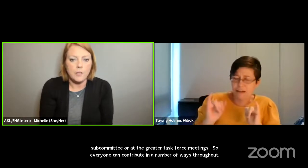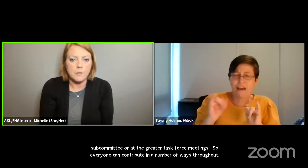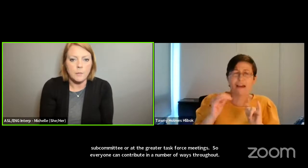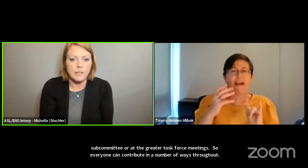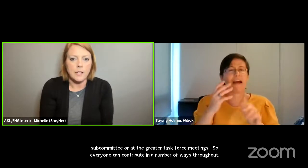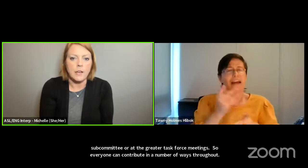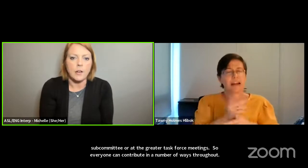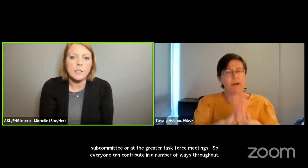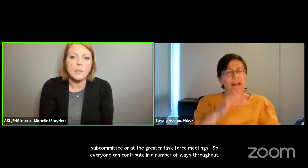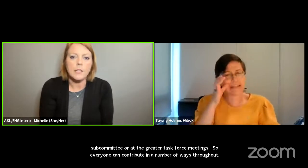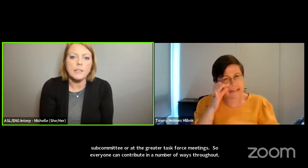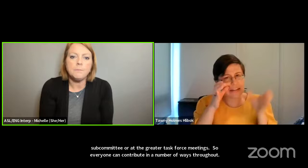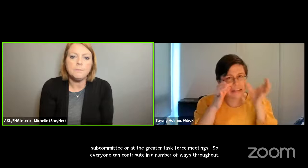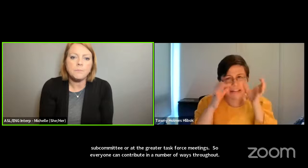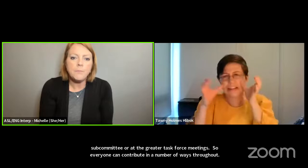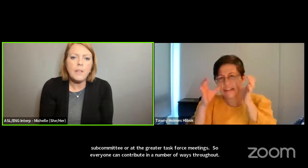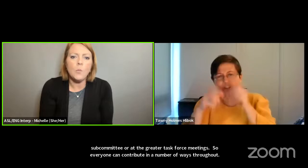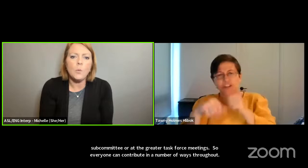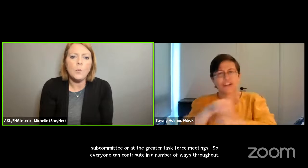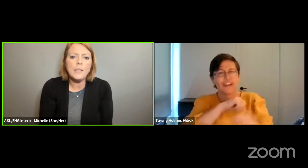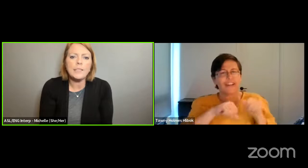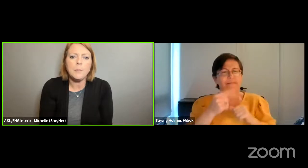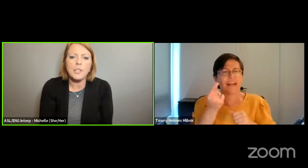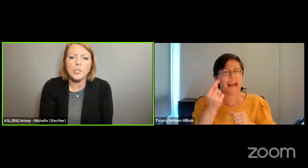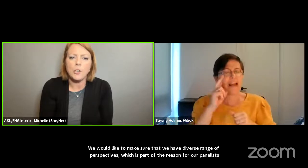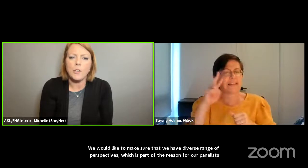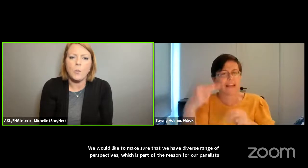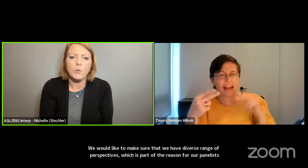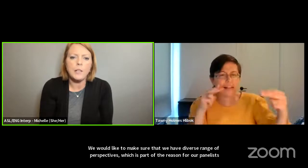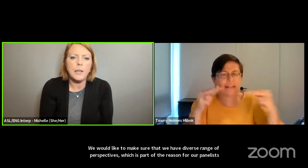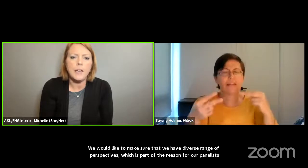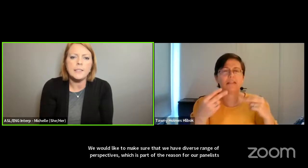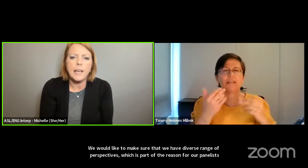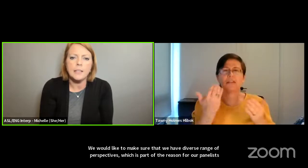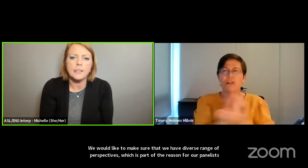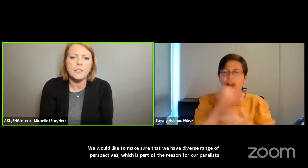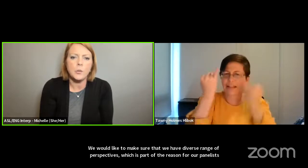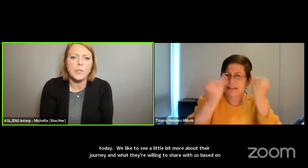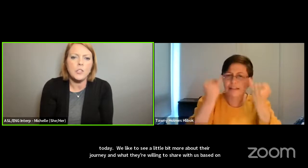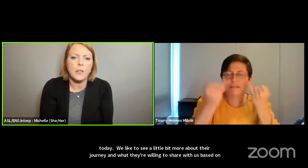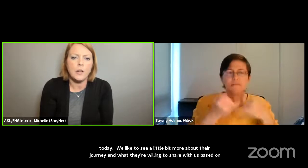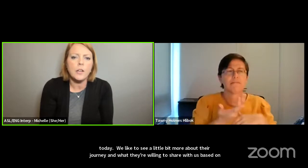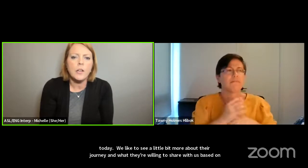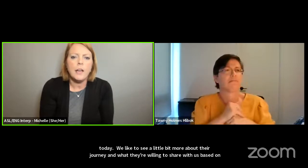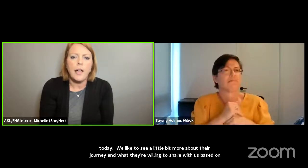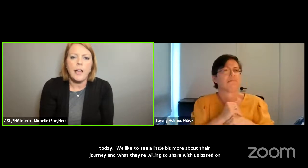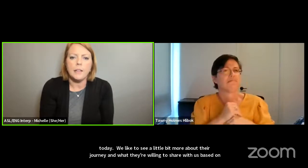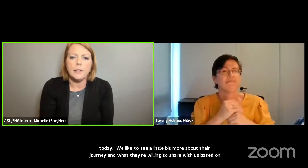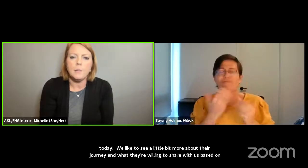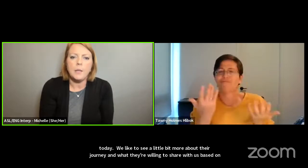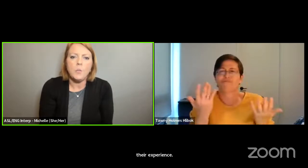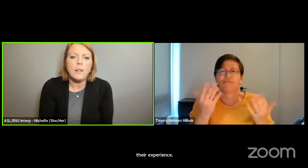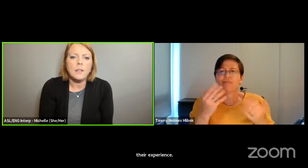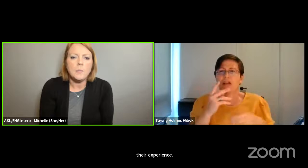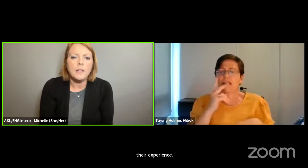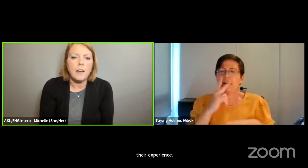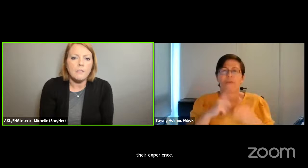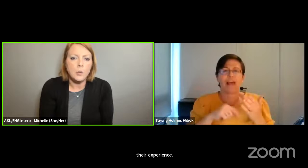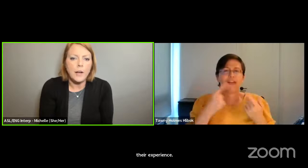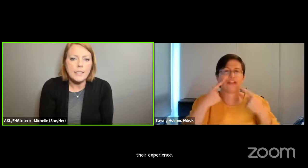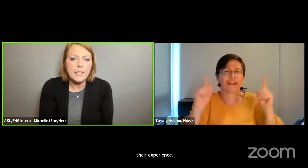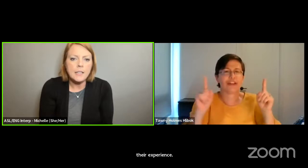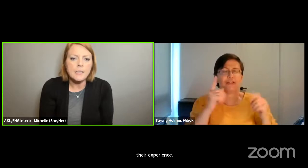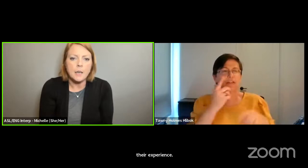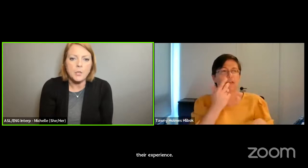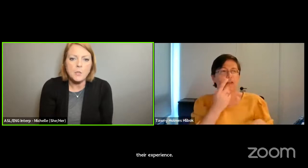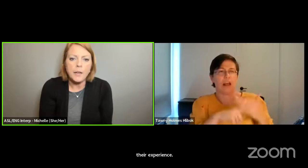share with us based on their experience. We would like to make sure that we really attend to each other and be welcoming of